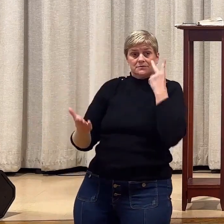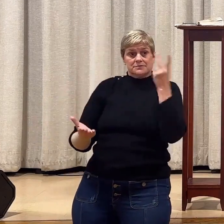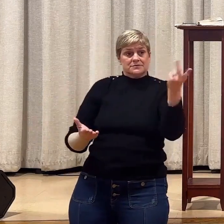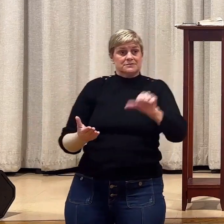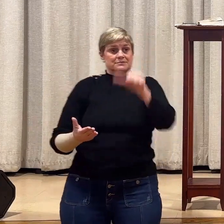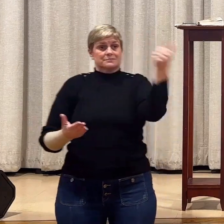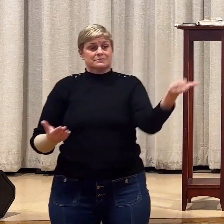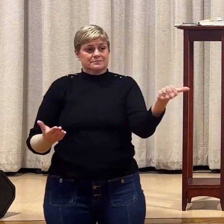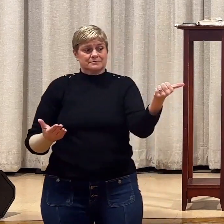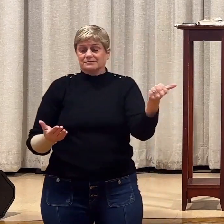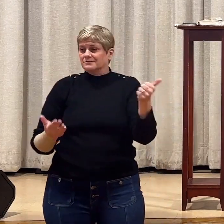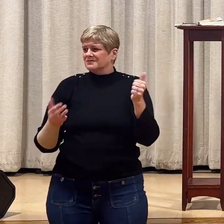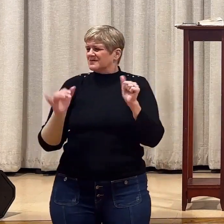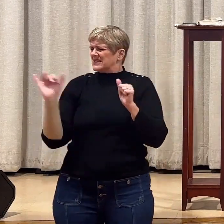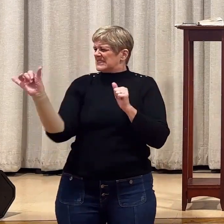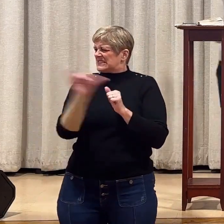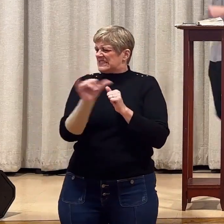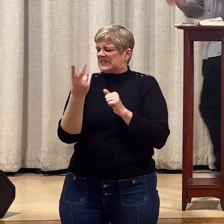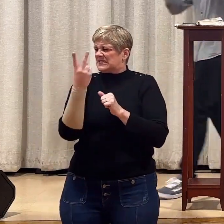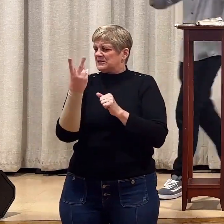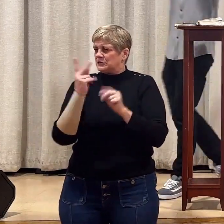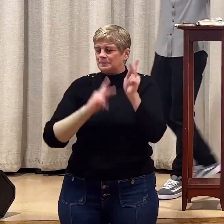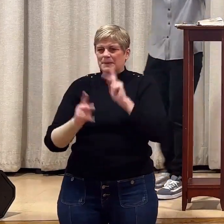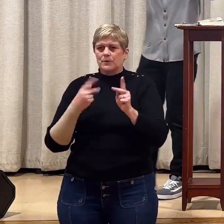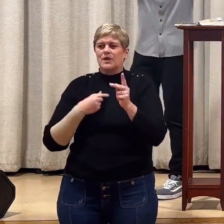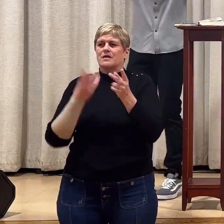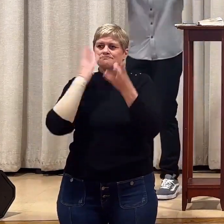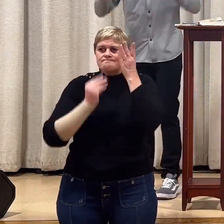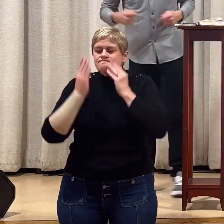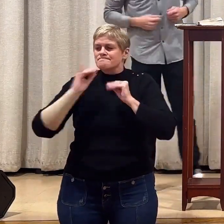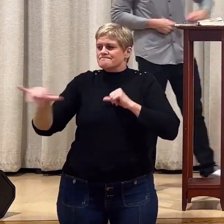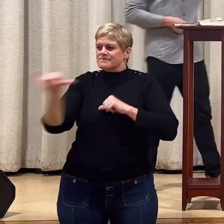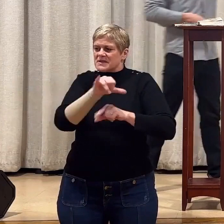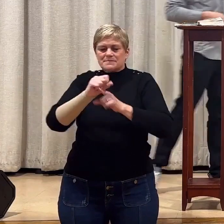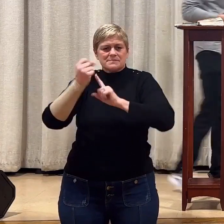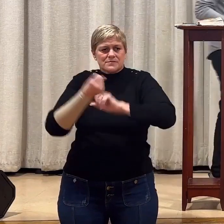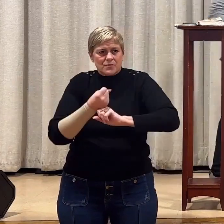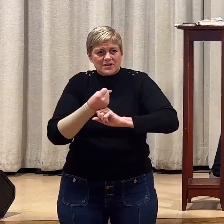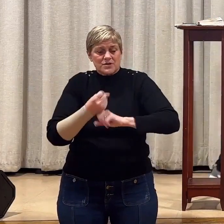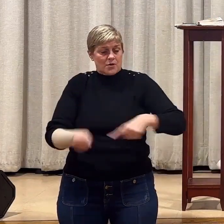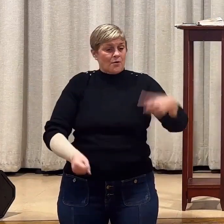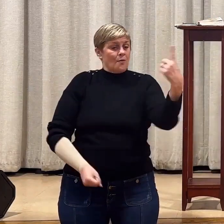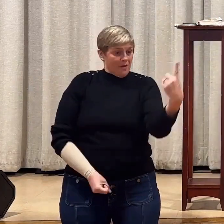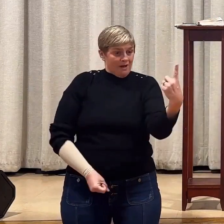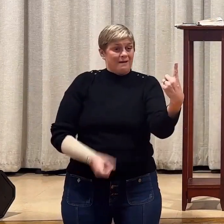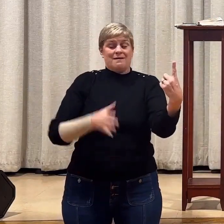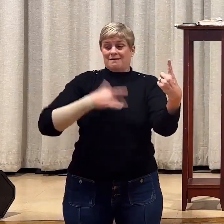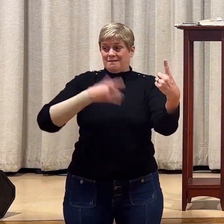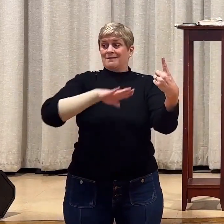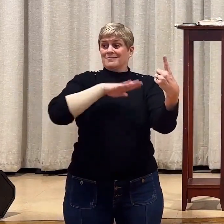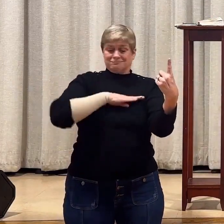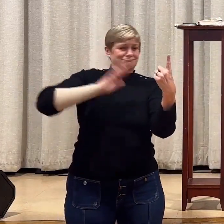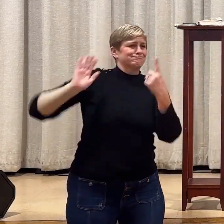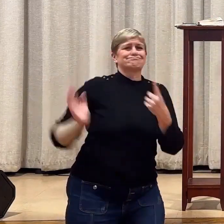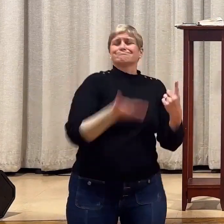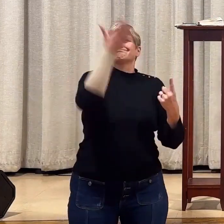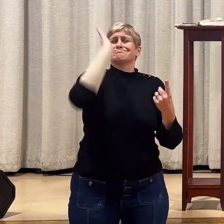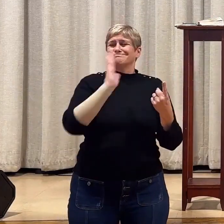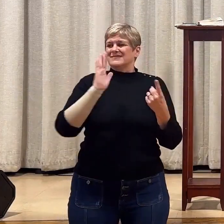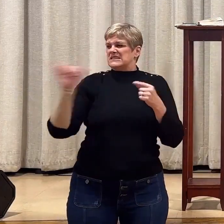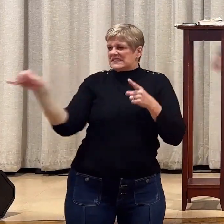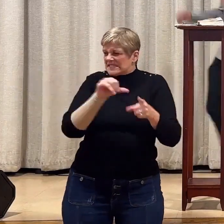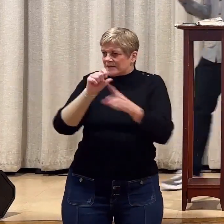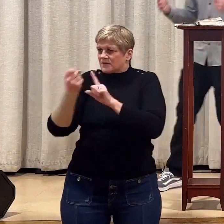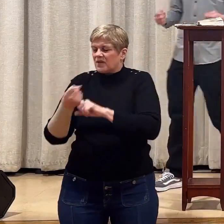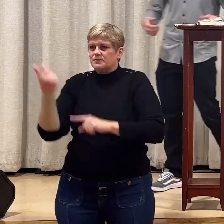another thing. You see, the same two people can go through the same circumstance and one can come out content and praising God and the other person